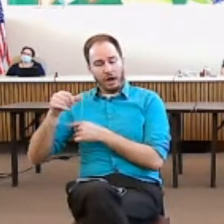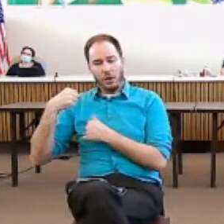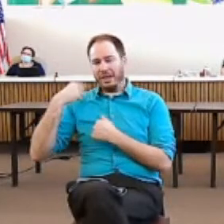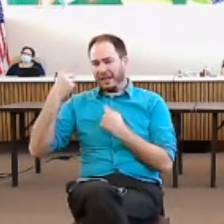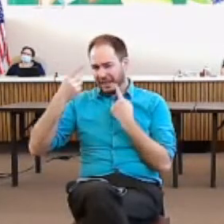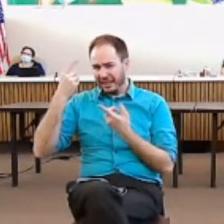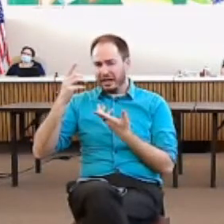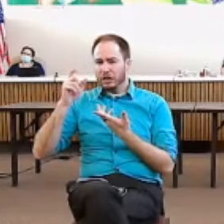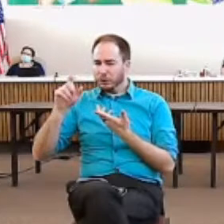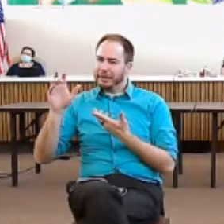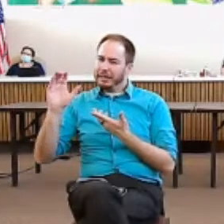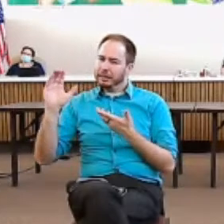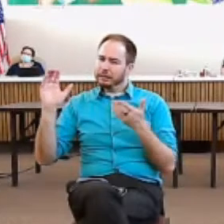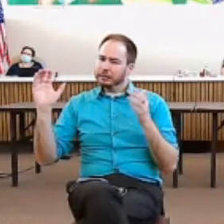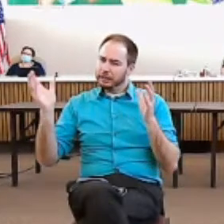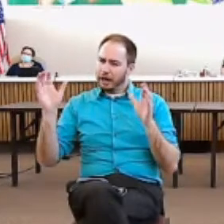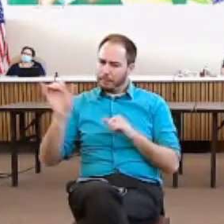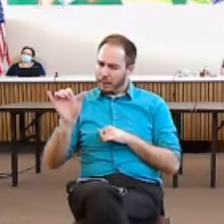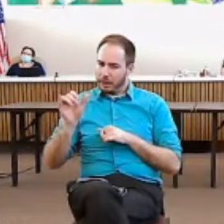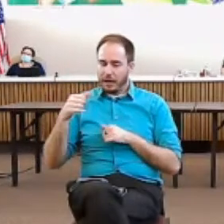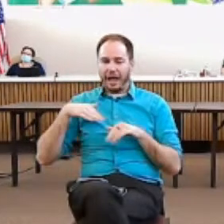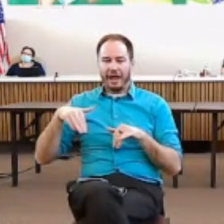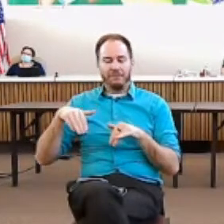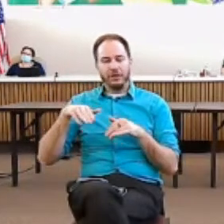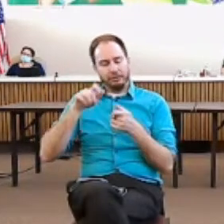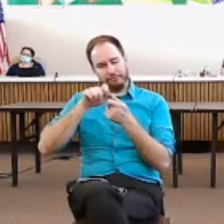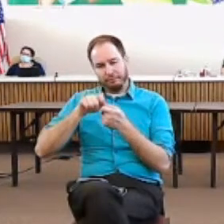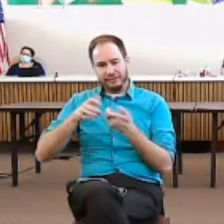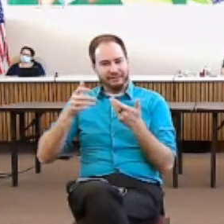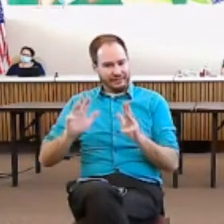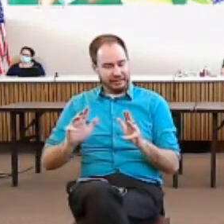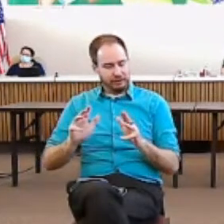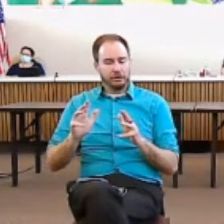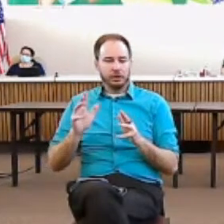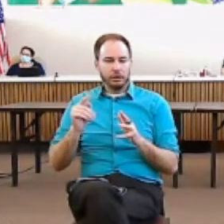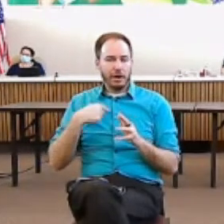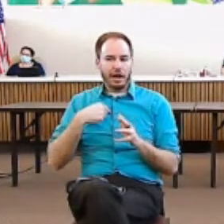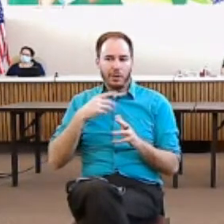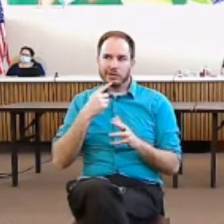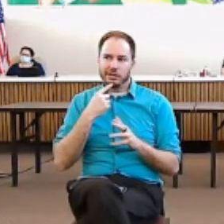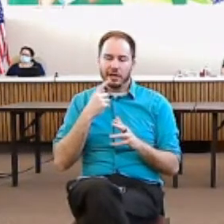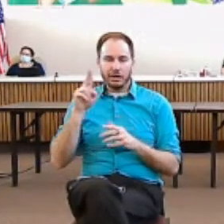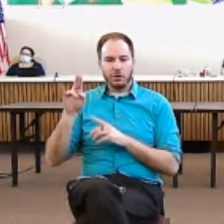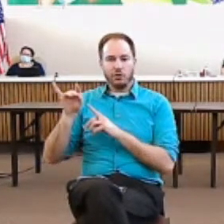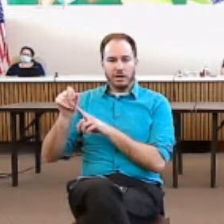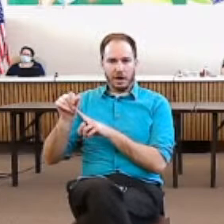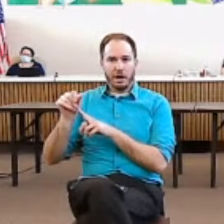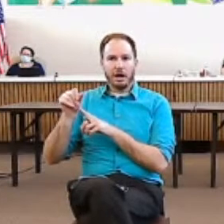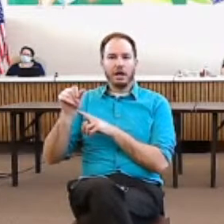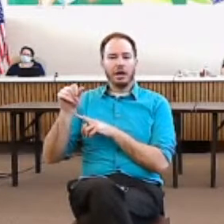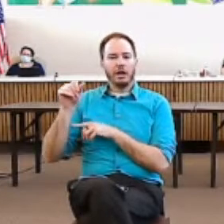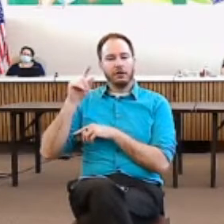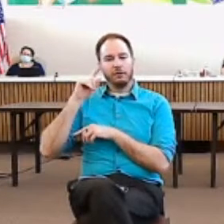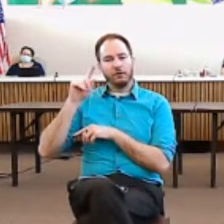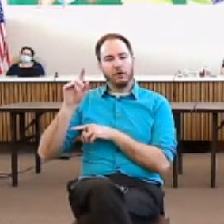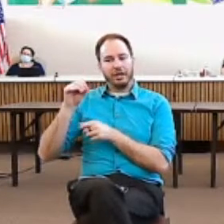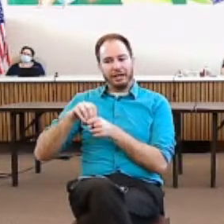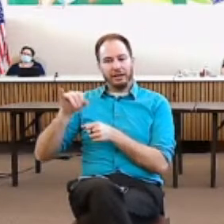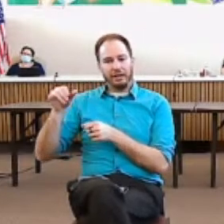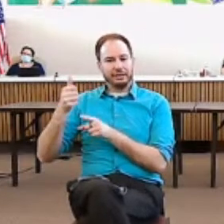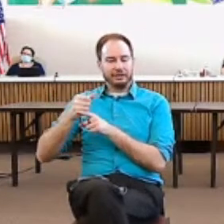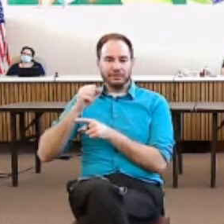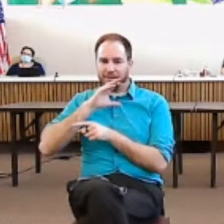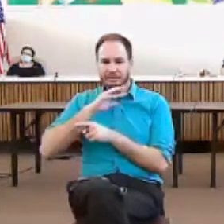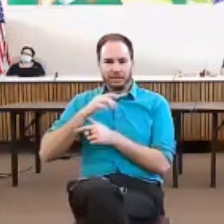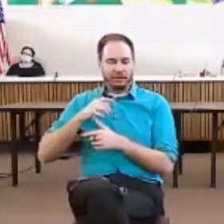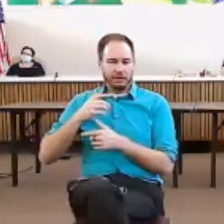going to be comparable, but we've not finished that study. But I will say that in Utica, Acacia Village, which is a senior